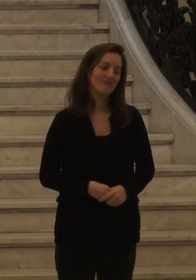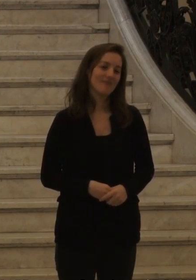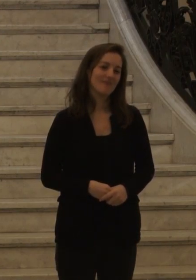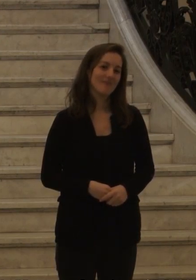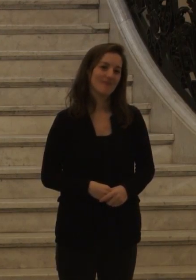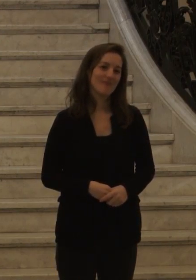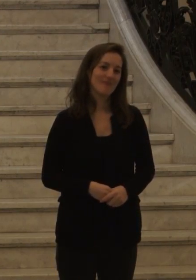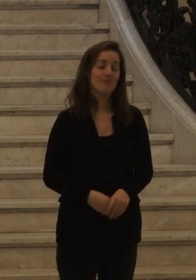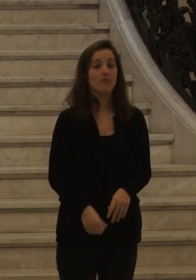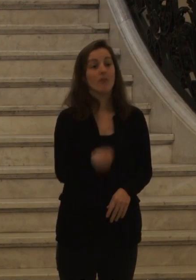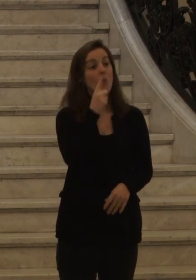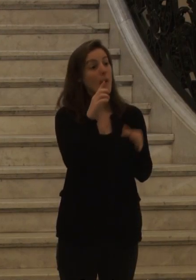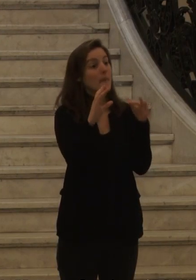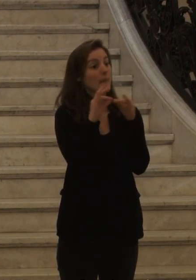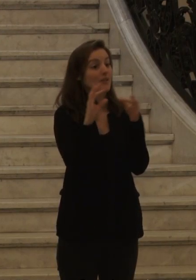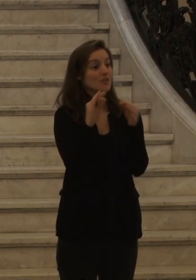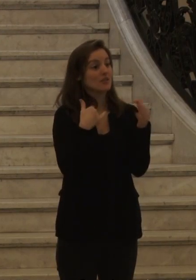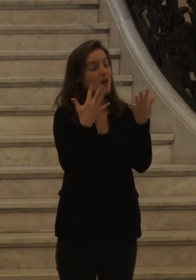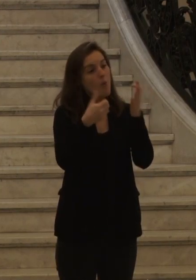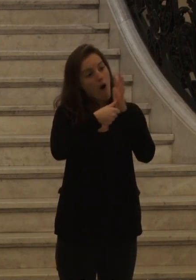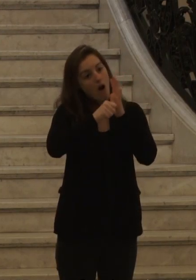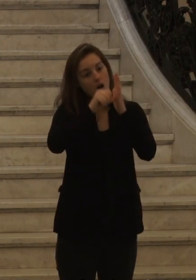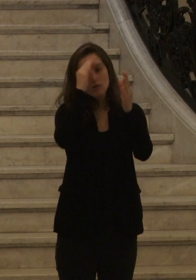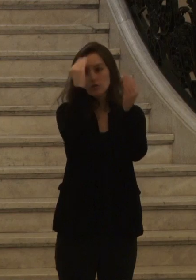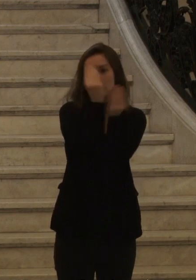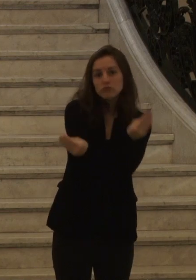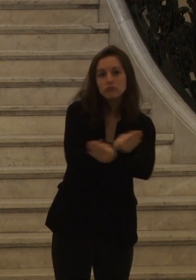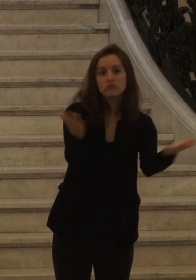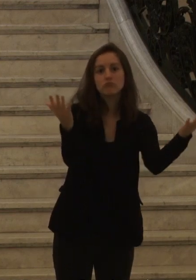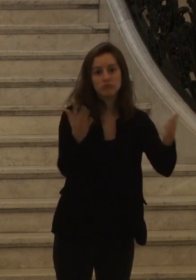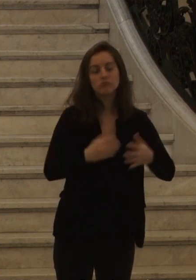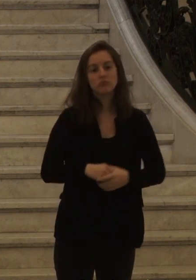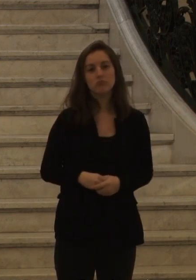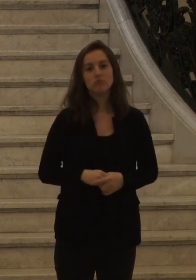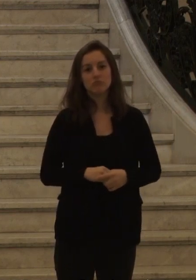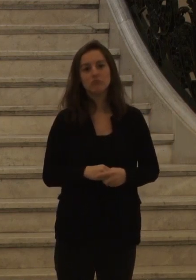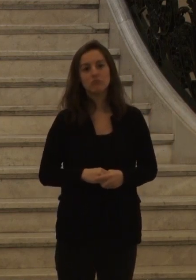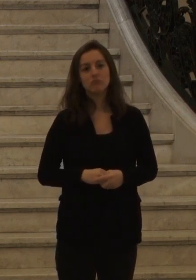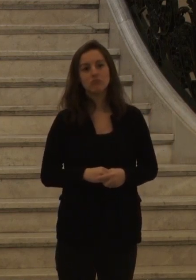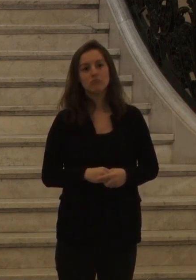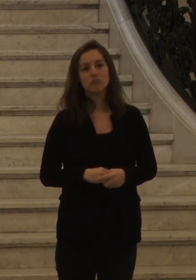And so one of the messages I just want to convey to all of you is